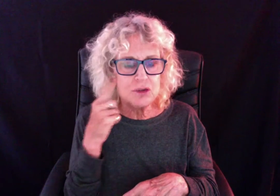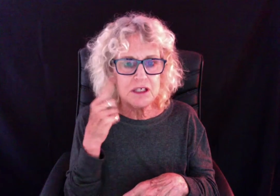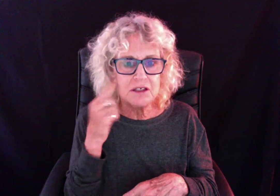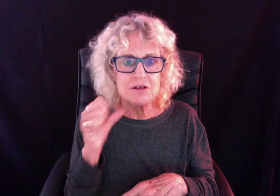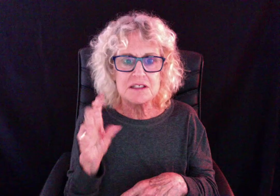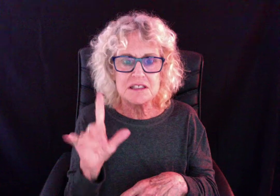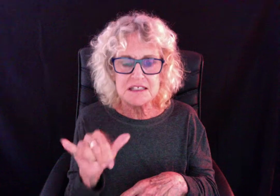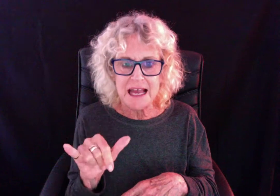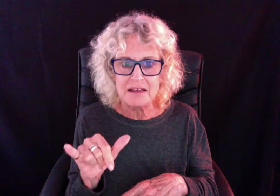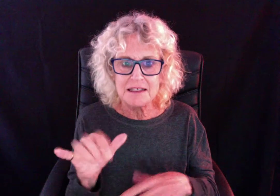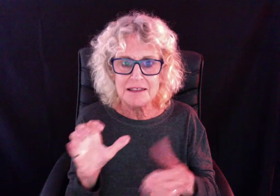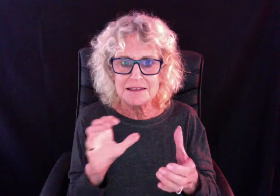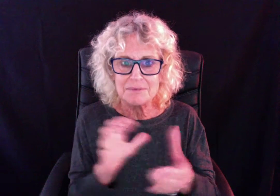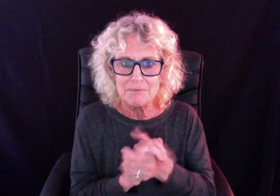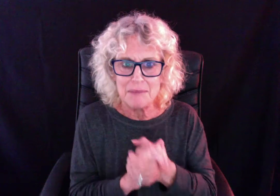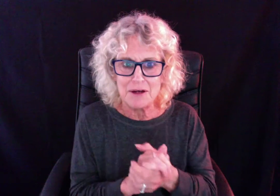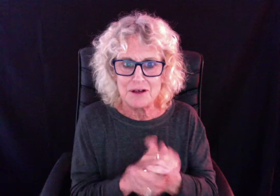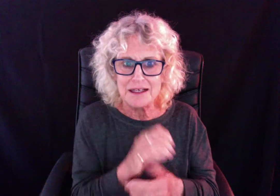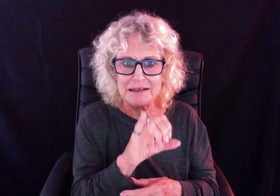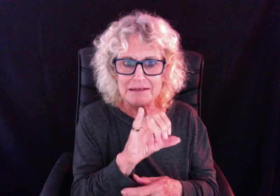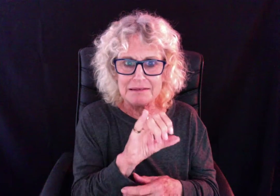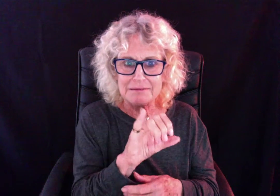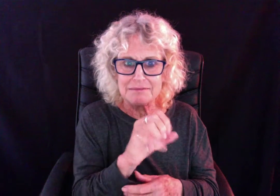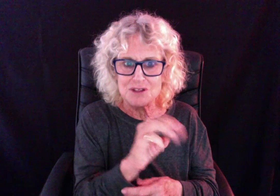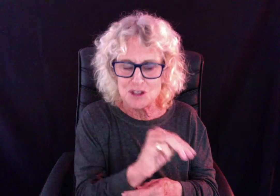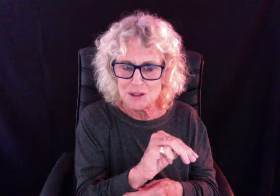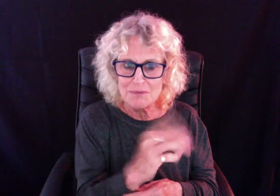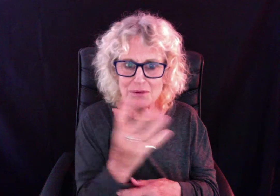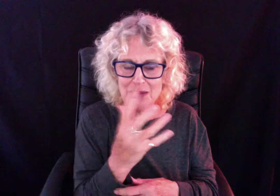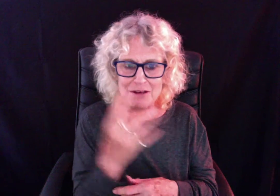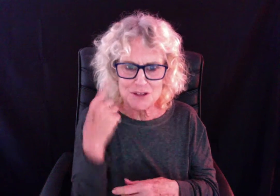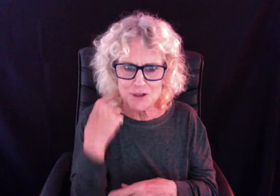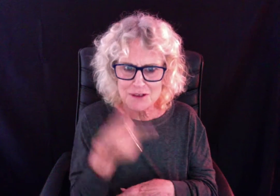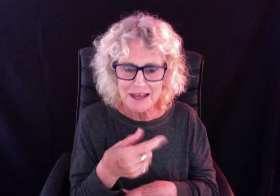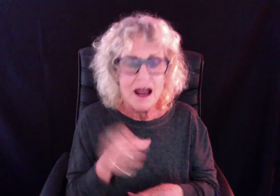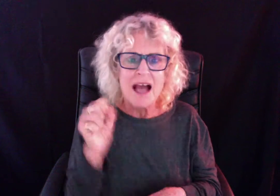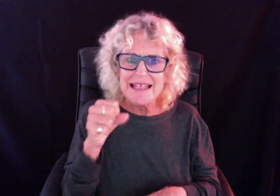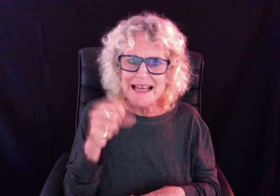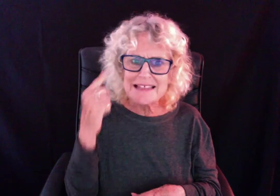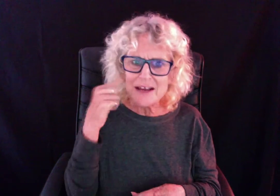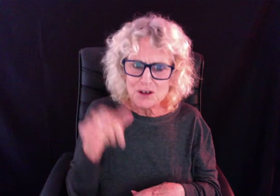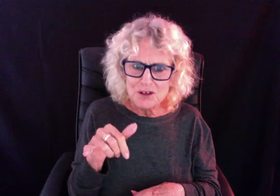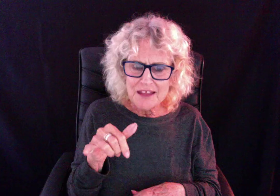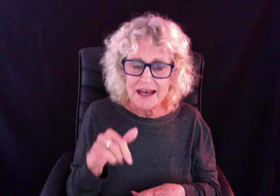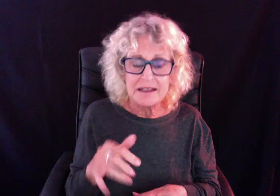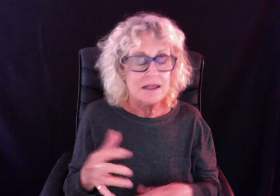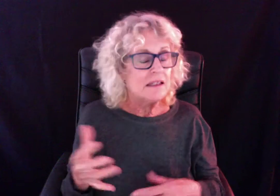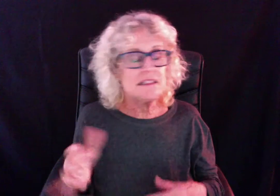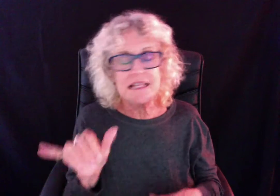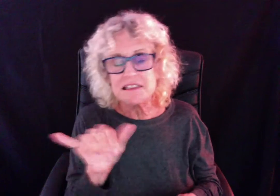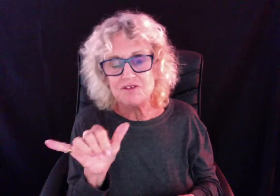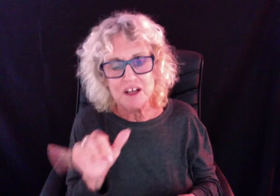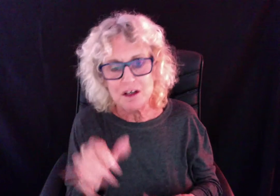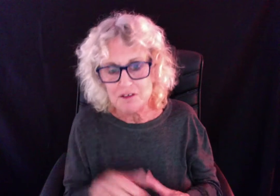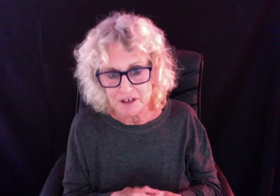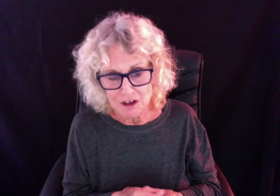Did you hear that Sally is marrying Jim? Wow, did you hear that? Yes, I heard that. That's very, very